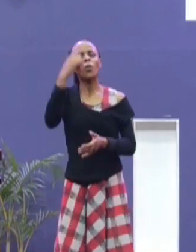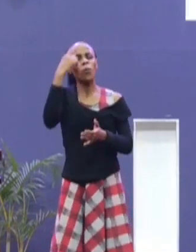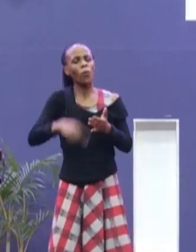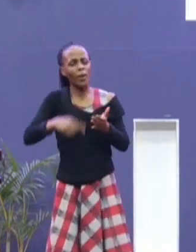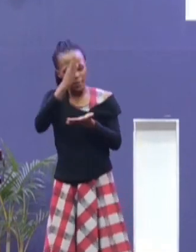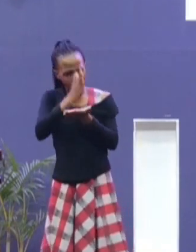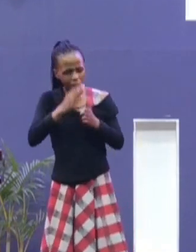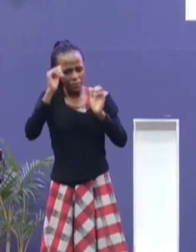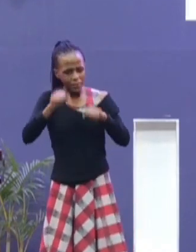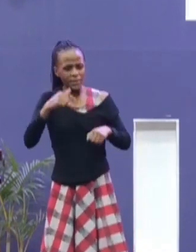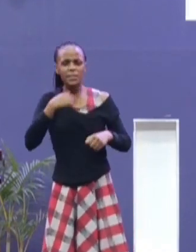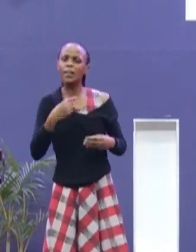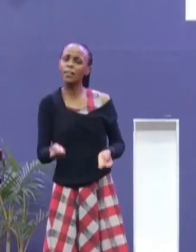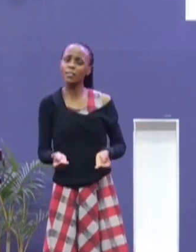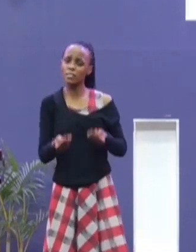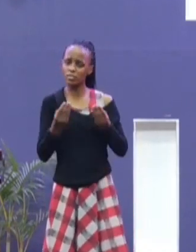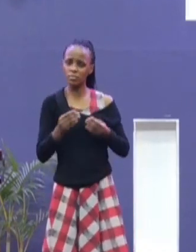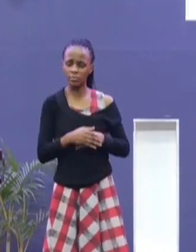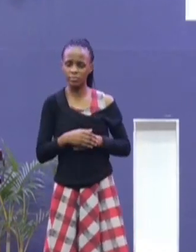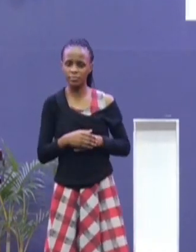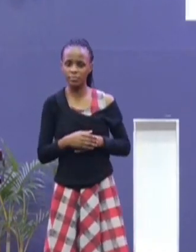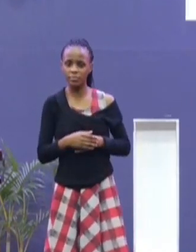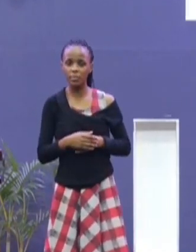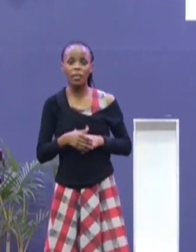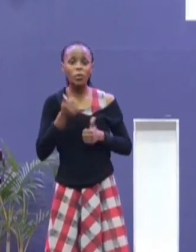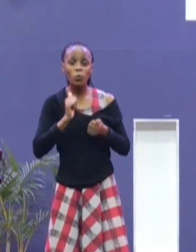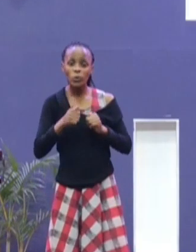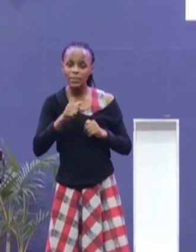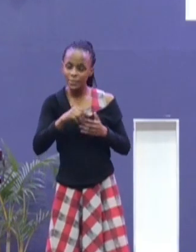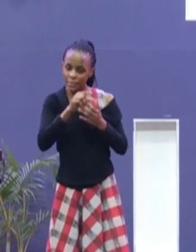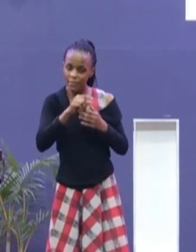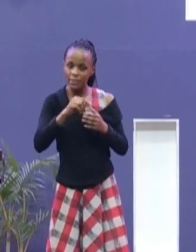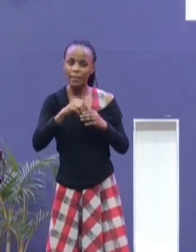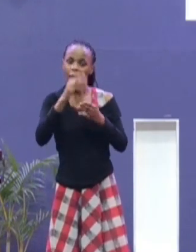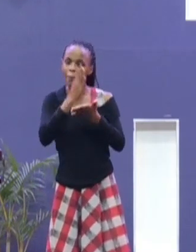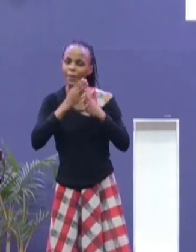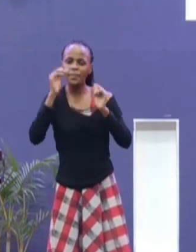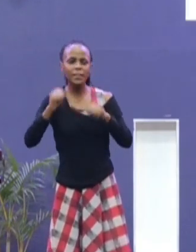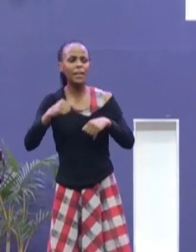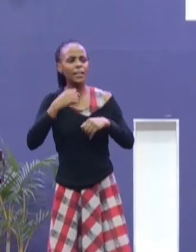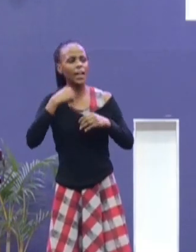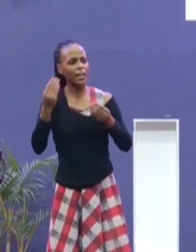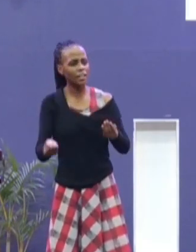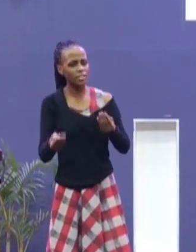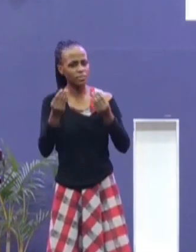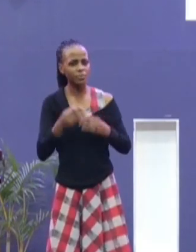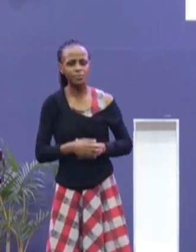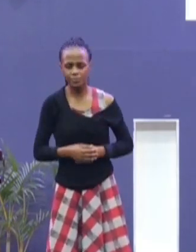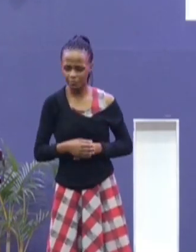do? Chitundu chiche ninokola. What is that piece that you have to do? Chichigwe choli